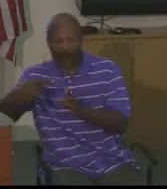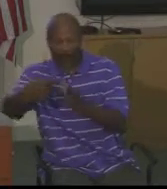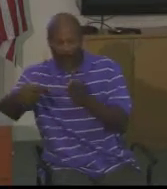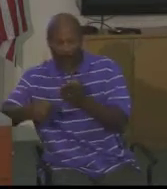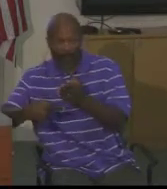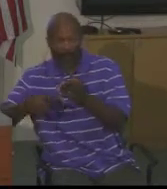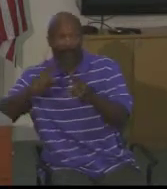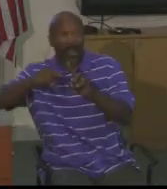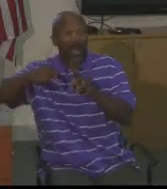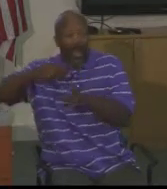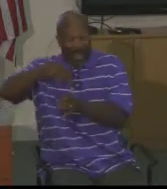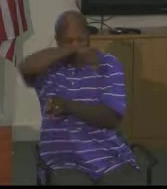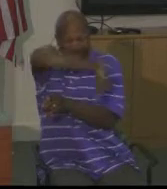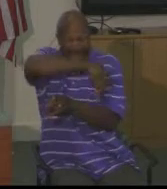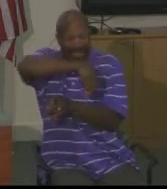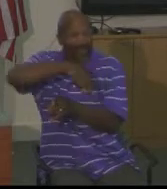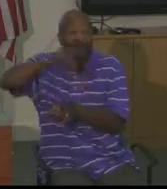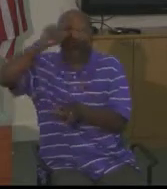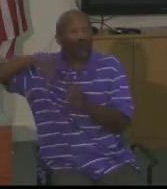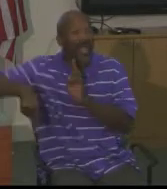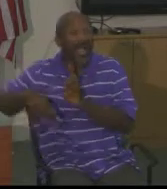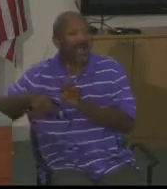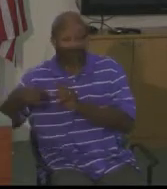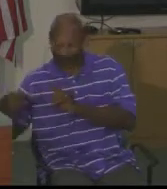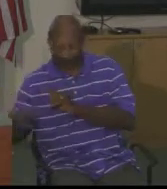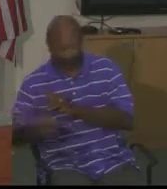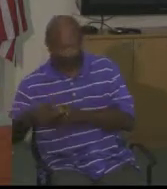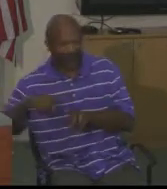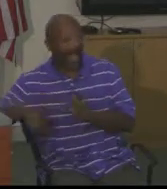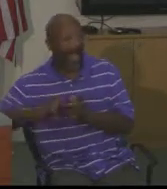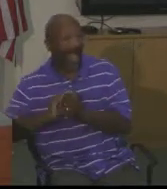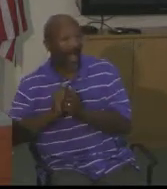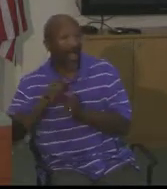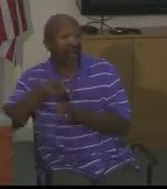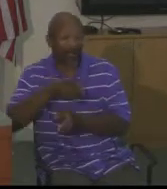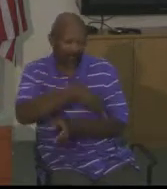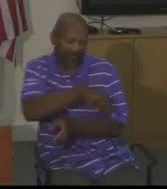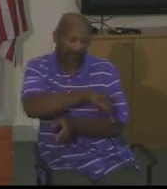And you can only get access to that screwdriver by taking the other panel off.